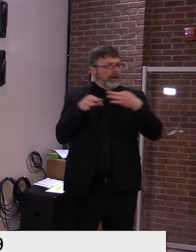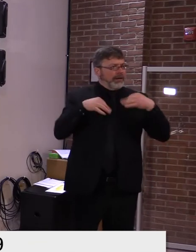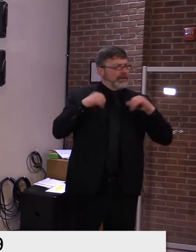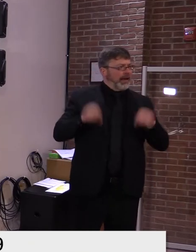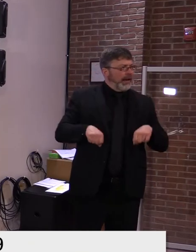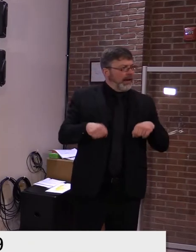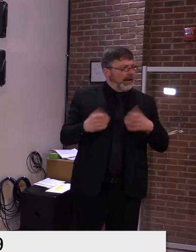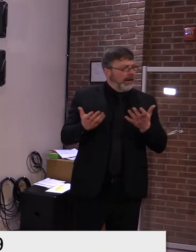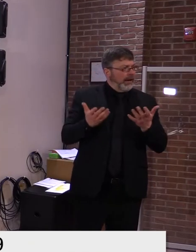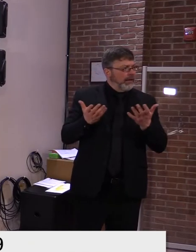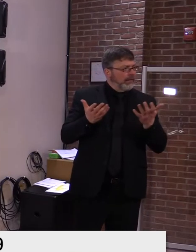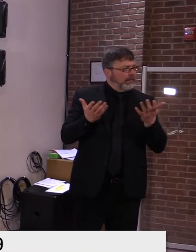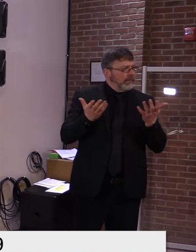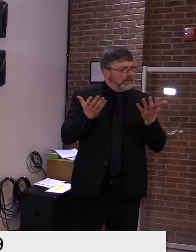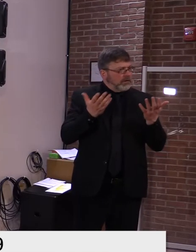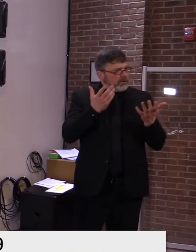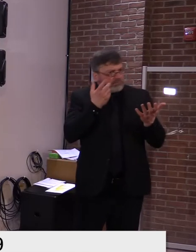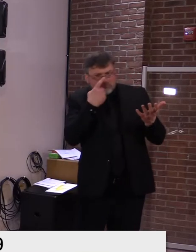hear